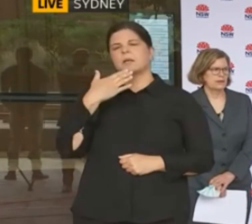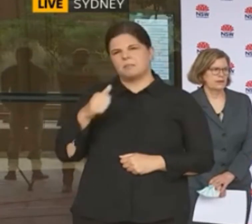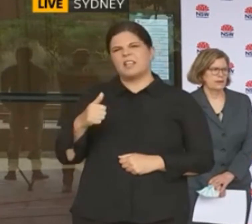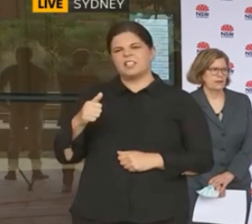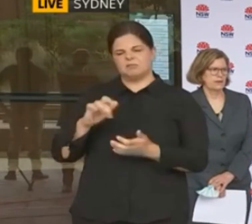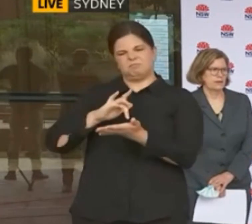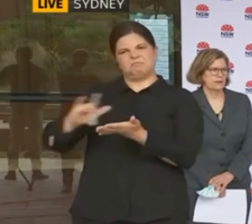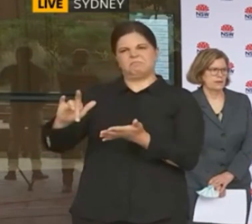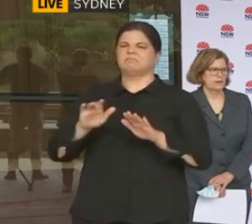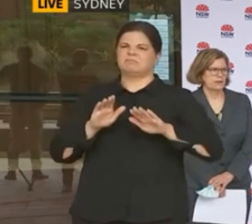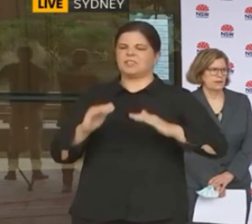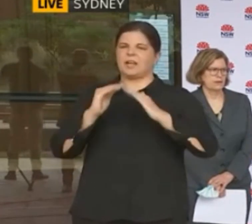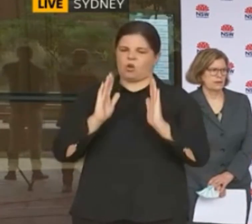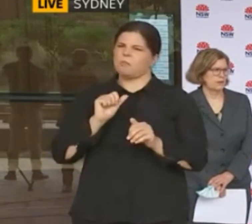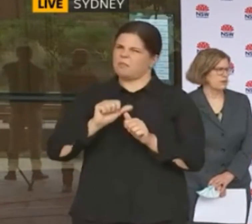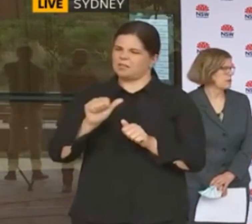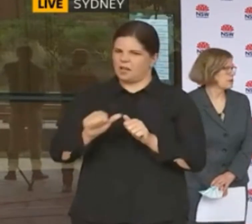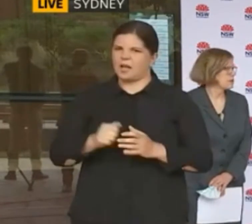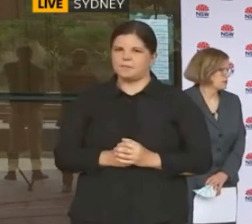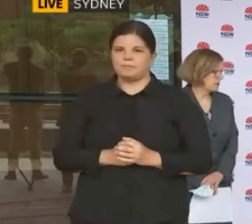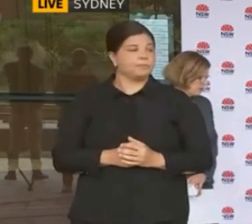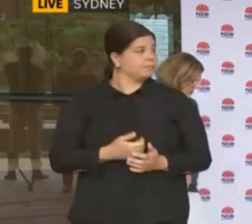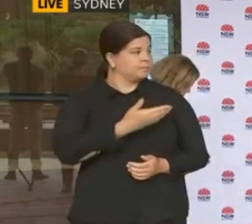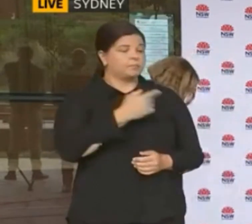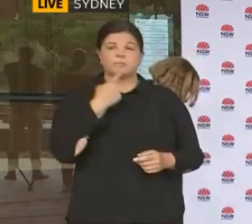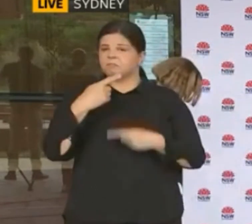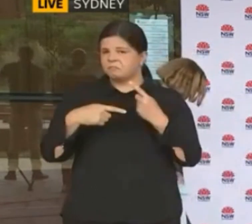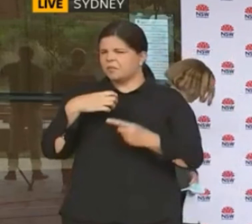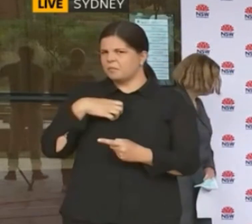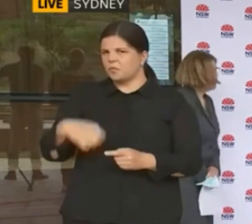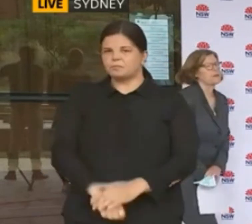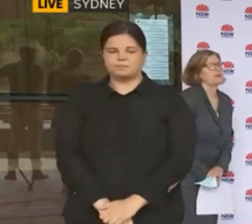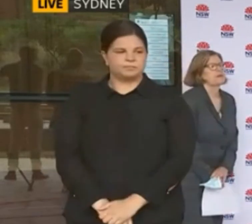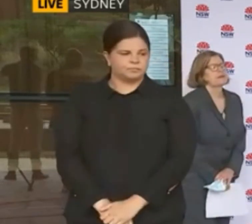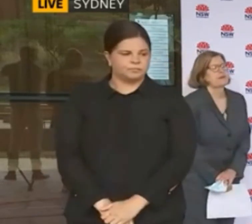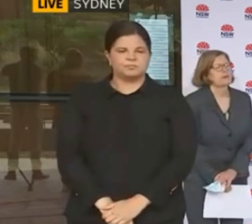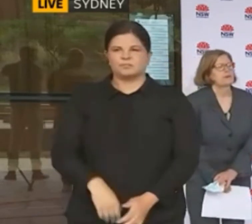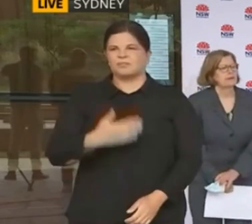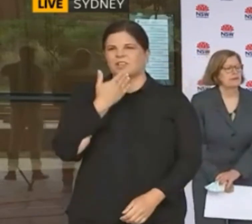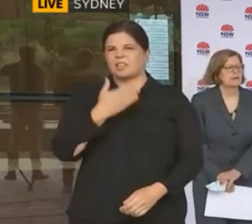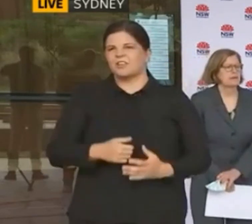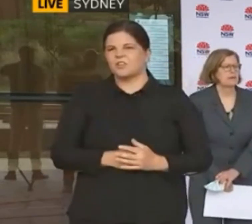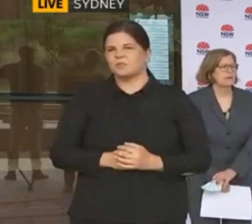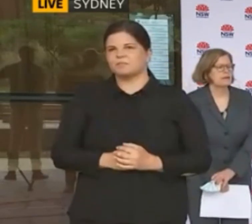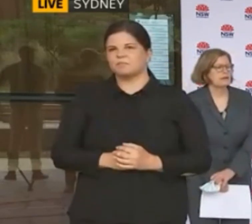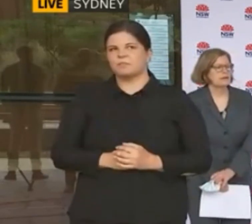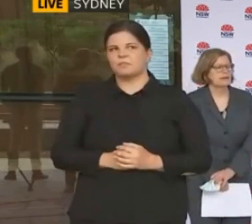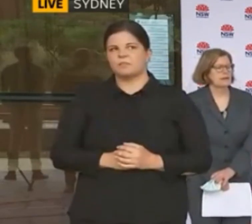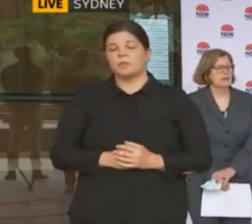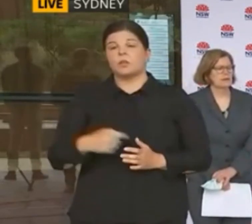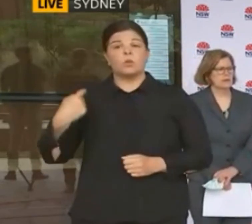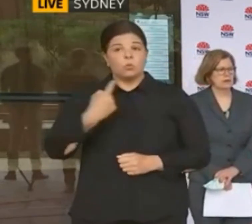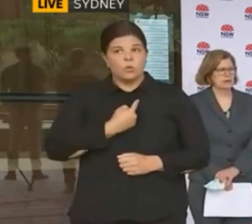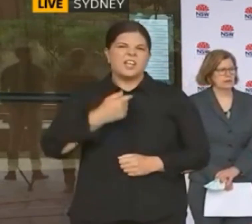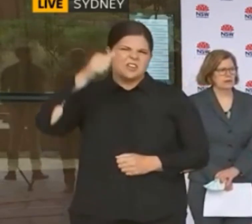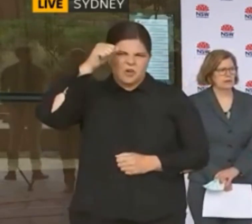turn their attention to that. I will ask the Assistant Commissioner to make some more comments on that as well. Thank you. Thank you, Premier. Obviously, we expect that